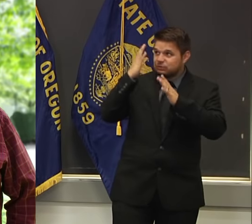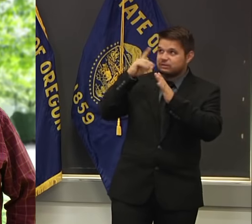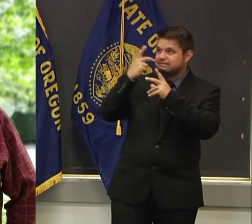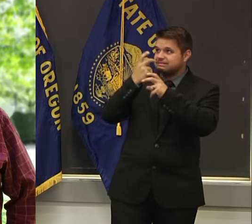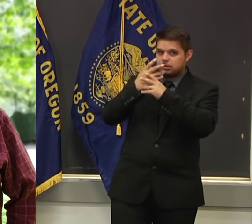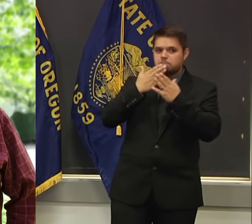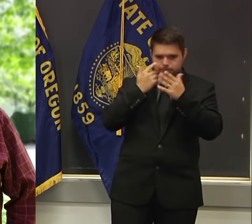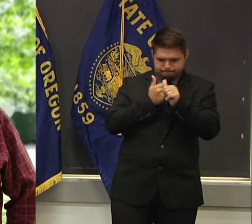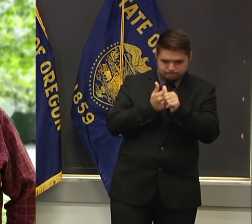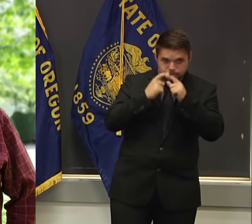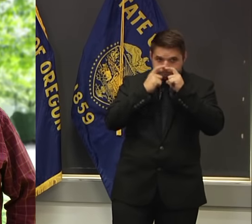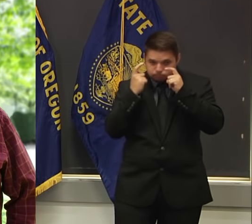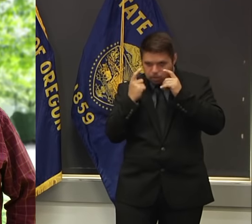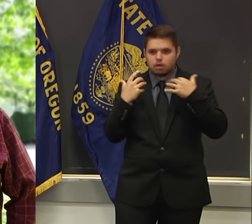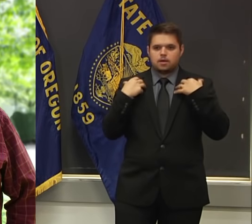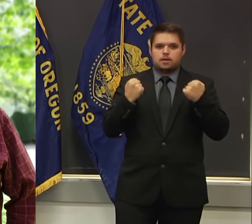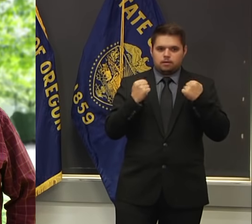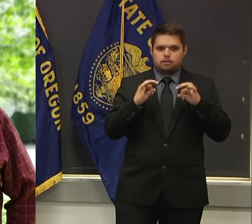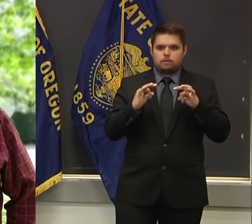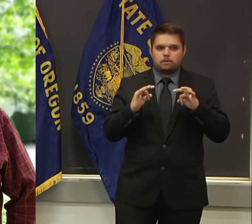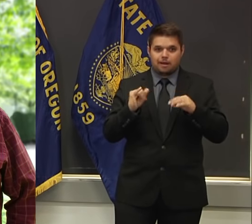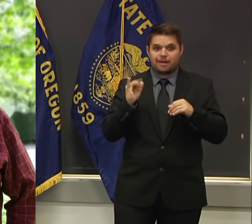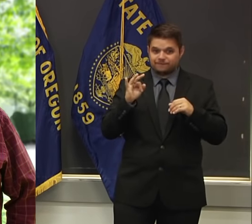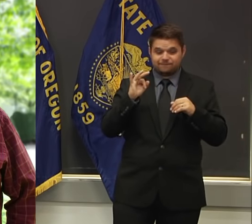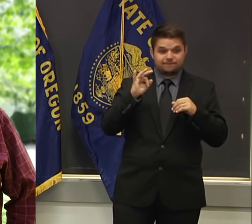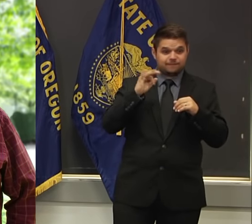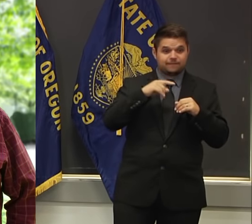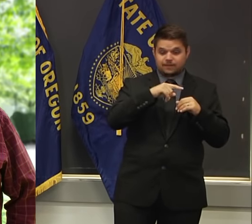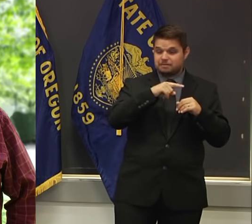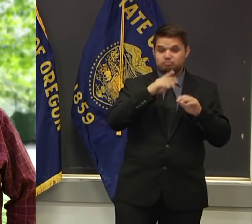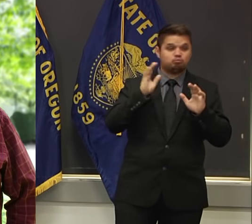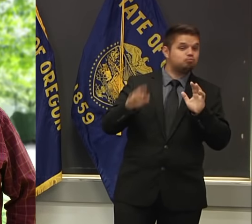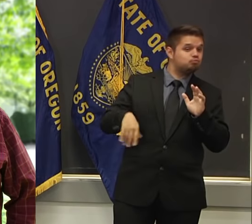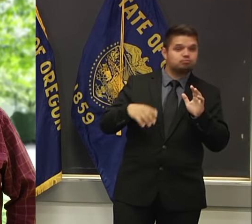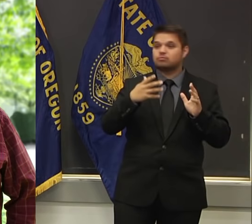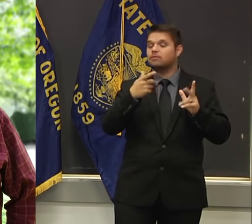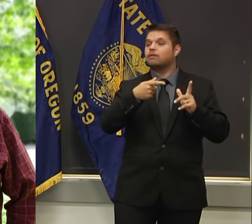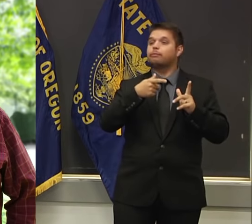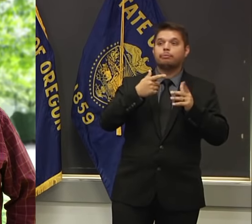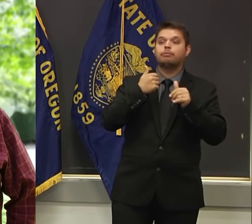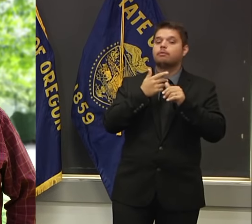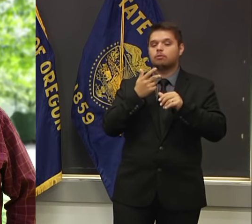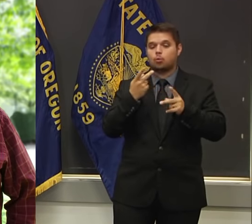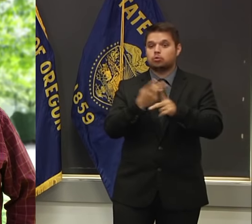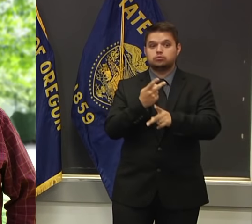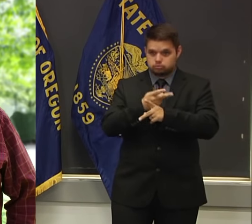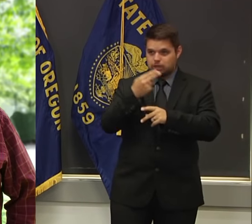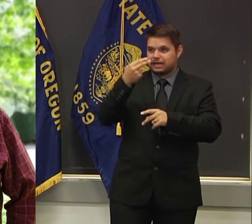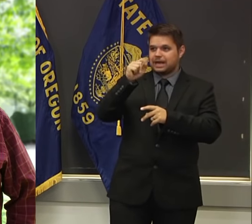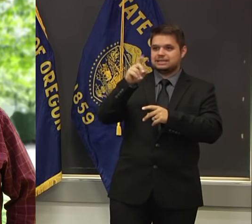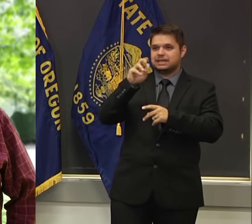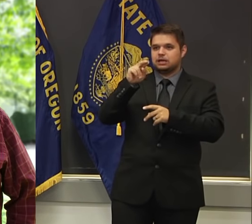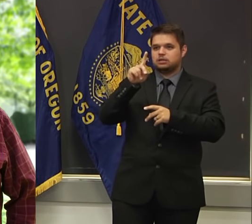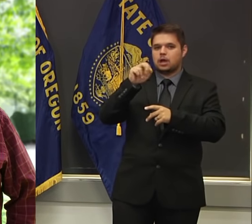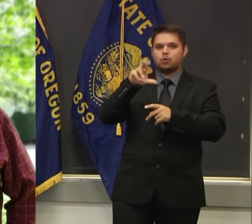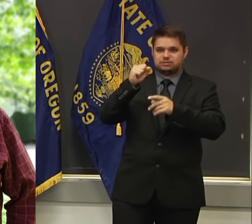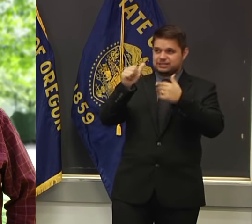very unhealthy, or hazardous. Obviously, our concern is greatest where the air is hazardous, and that's been many parts of the